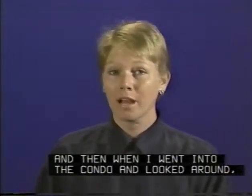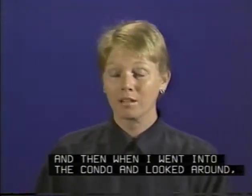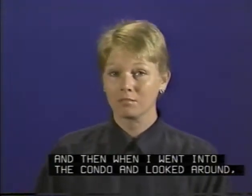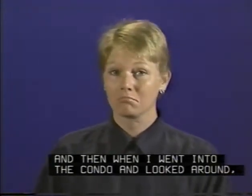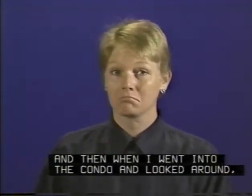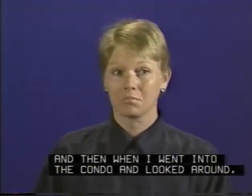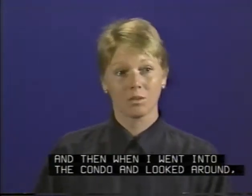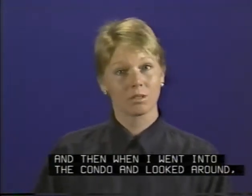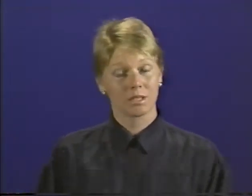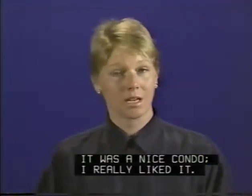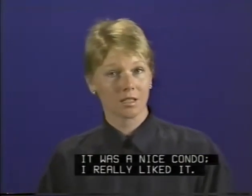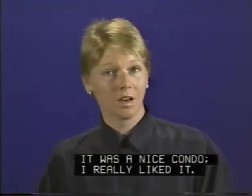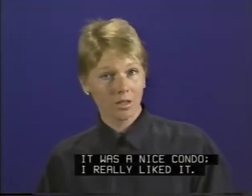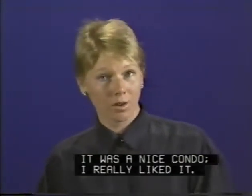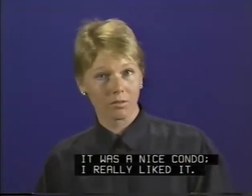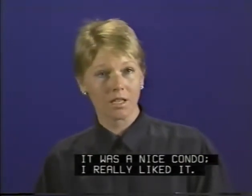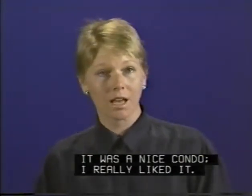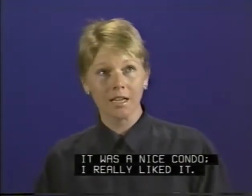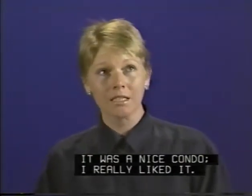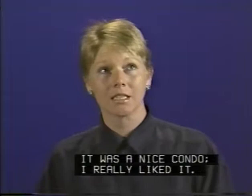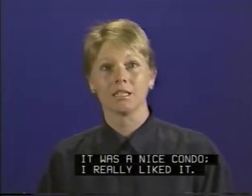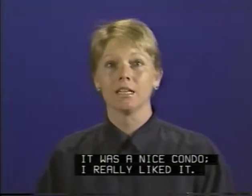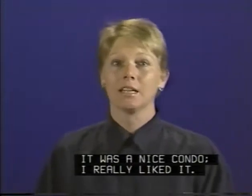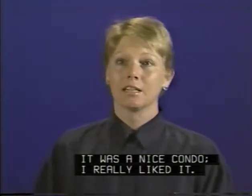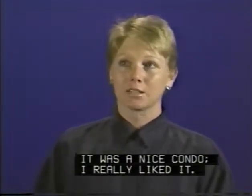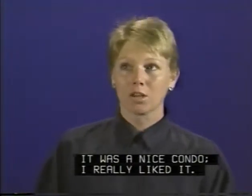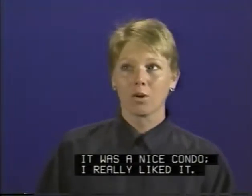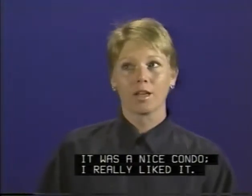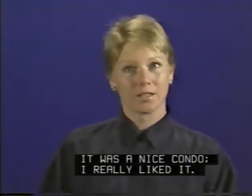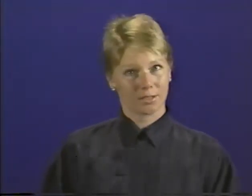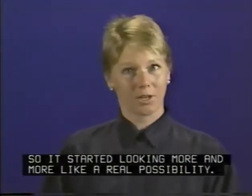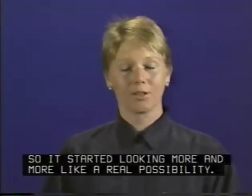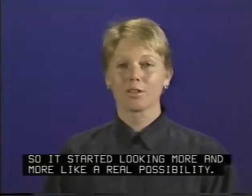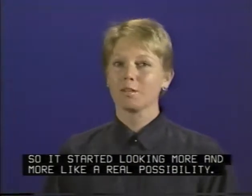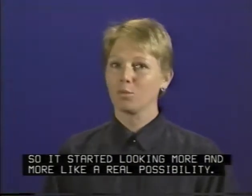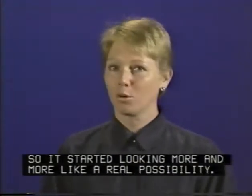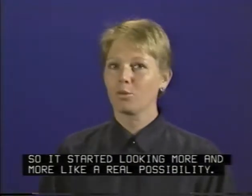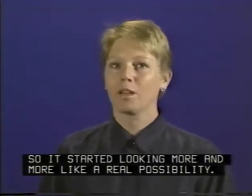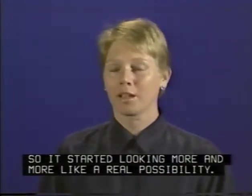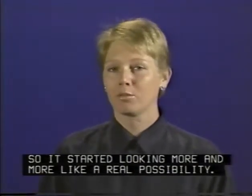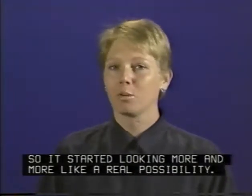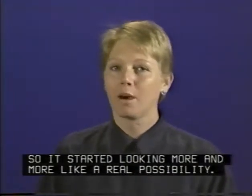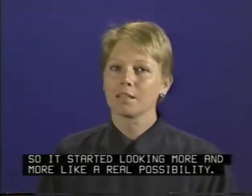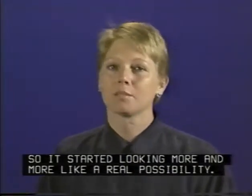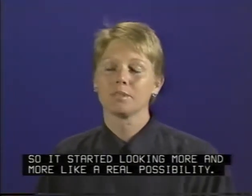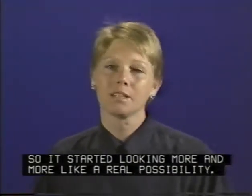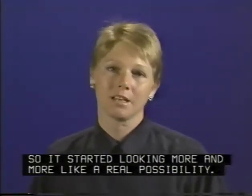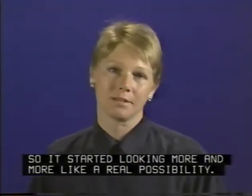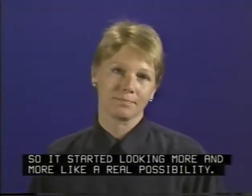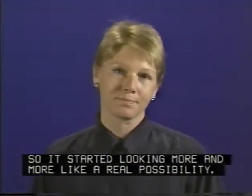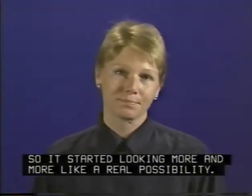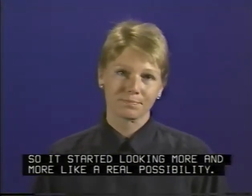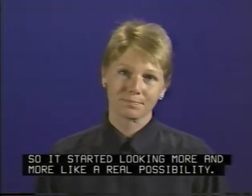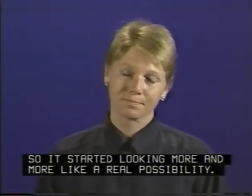around, it was a nice condo. I really liked it. So it started looking more and more like a real possibility.